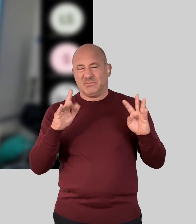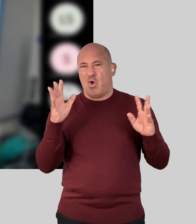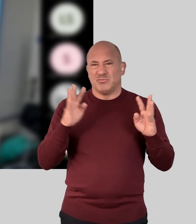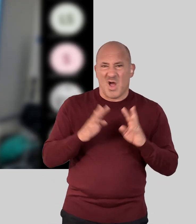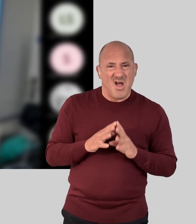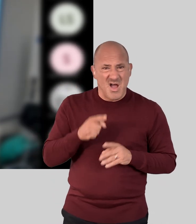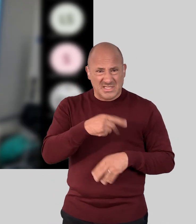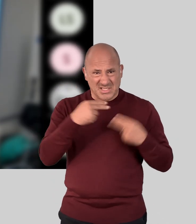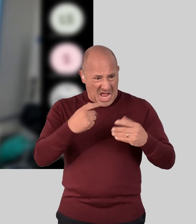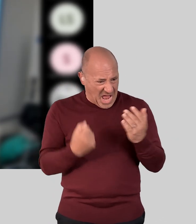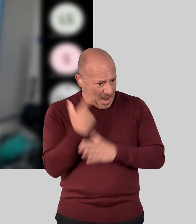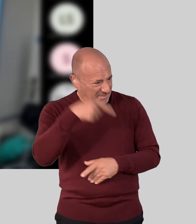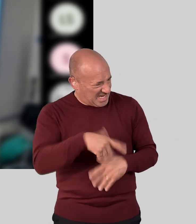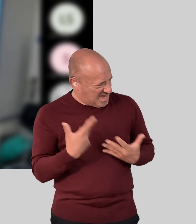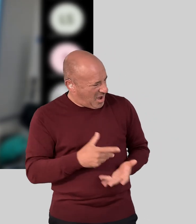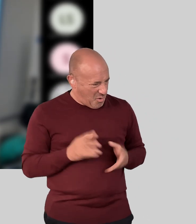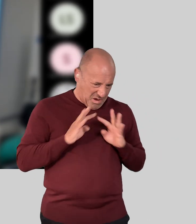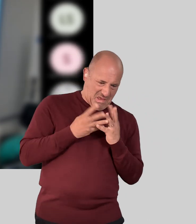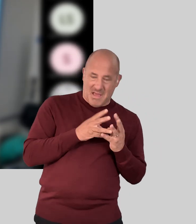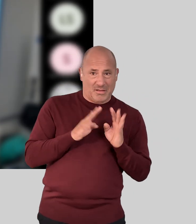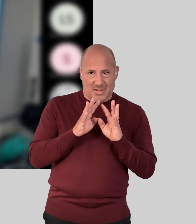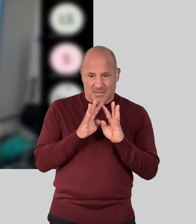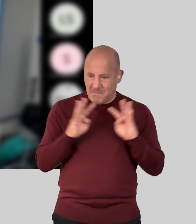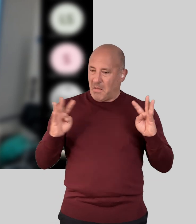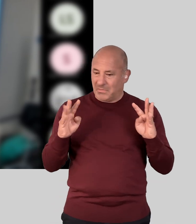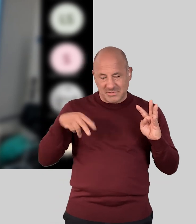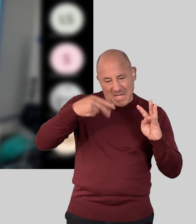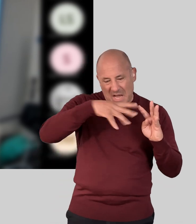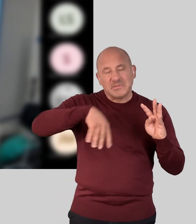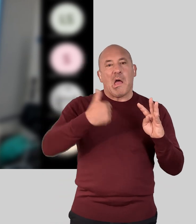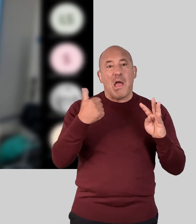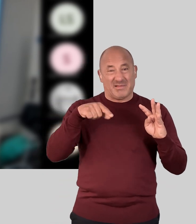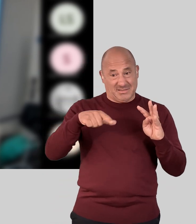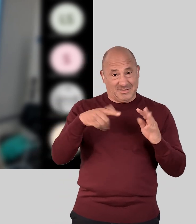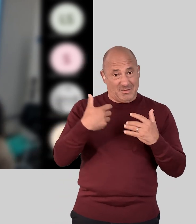to make them dance, to allow them to dance, rather than everybody standing aside and going,